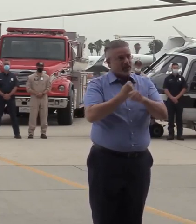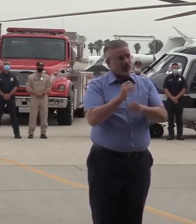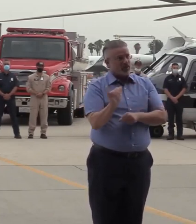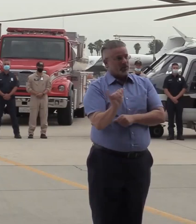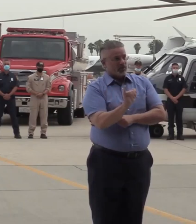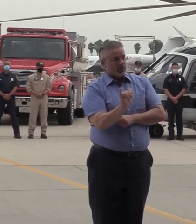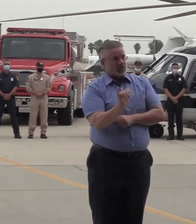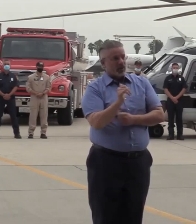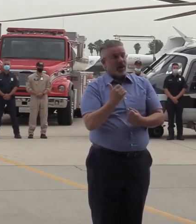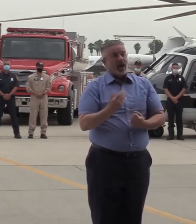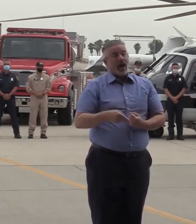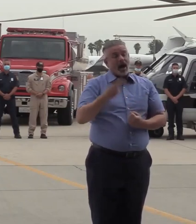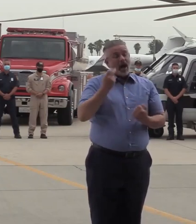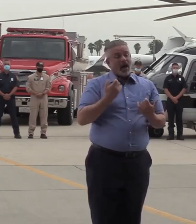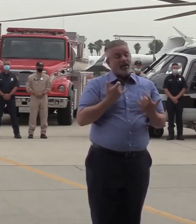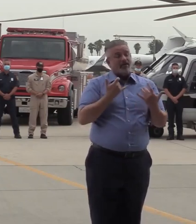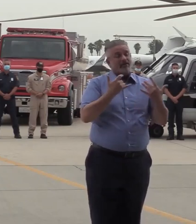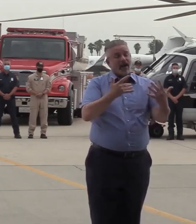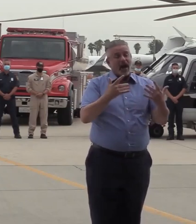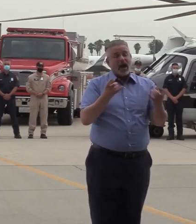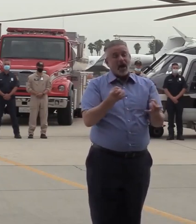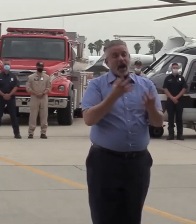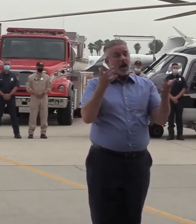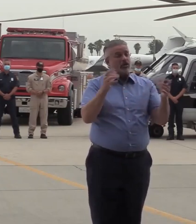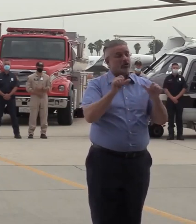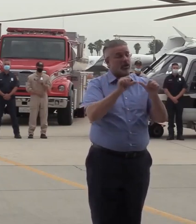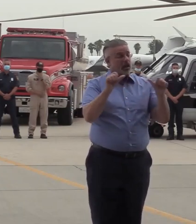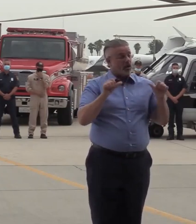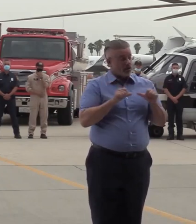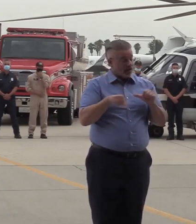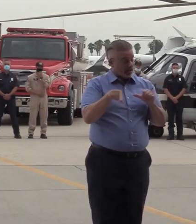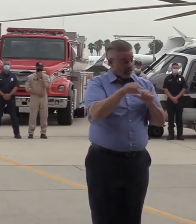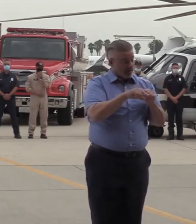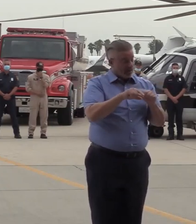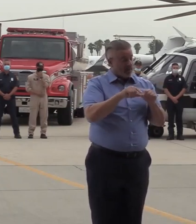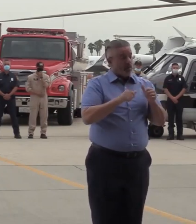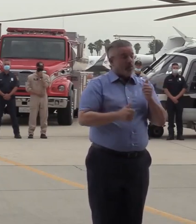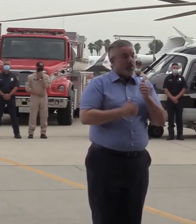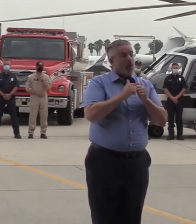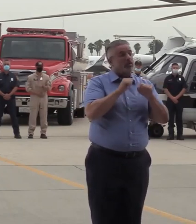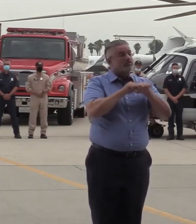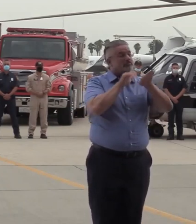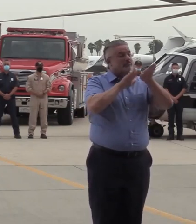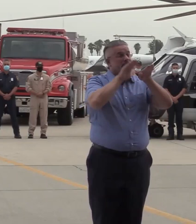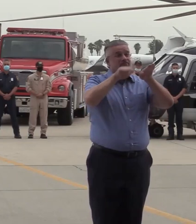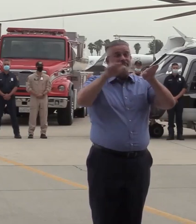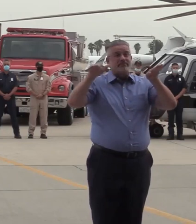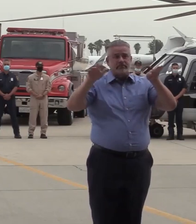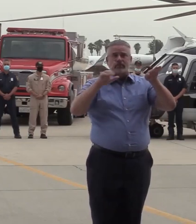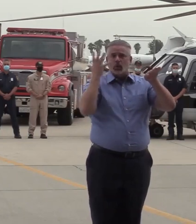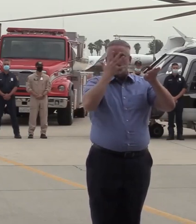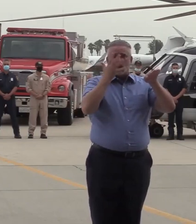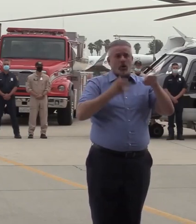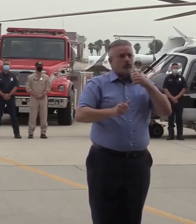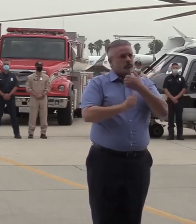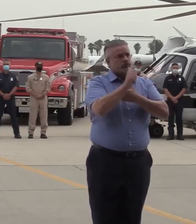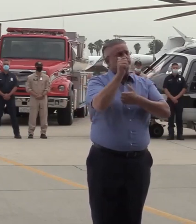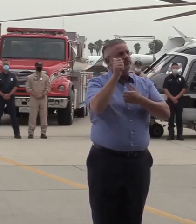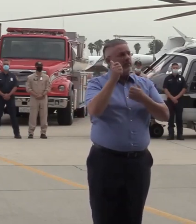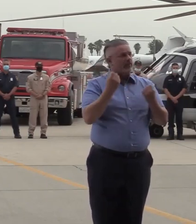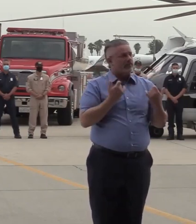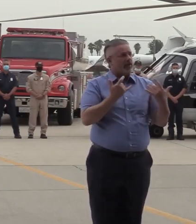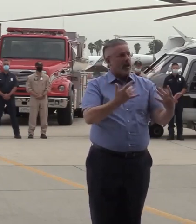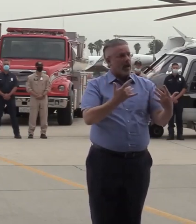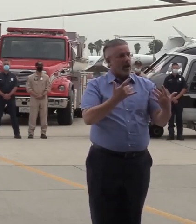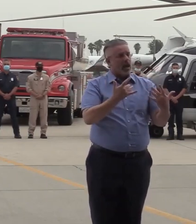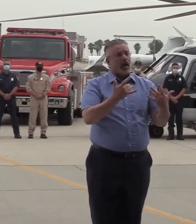our high fire hazard severity zones, which are in the most hilly and mountainous areas of our city. Beyond